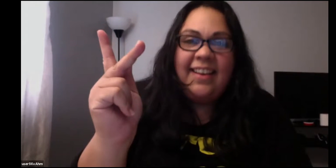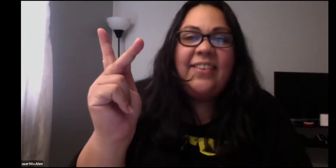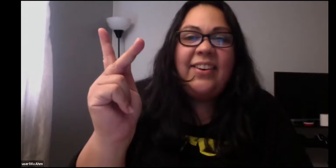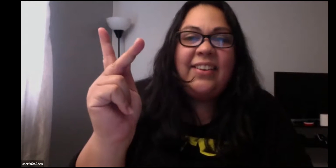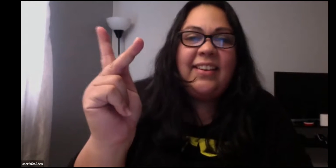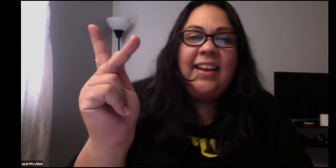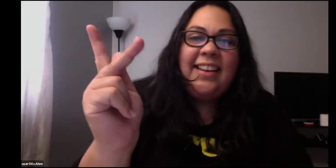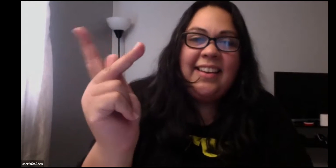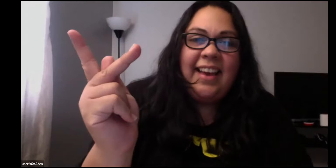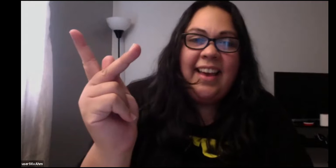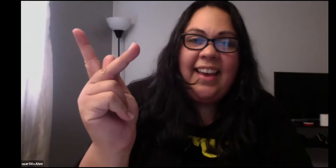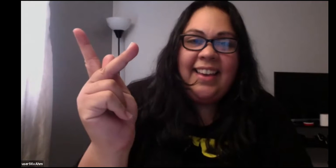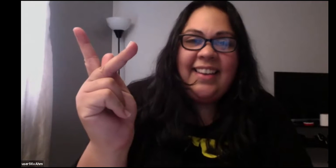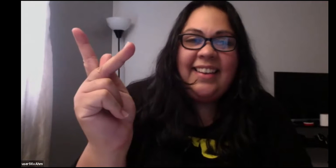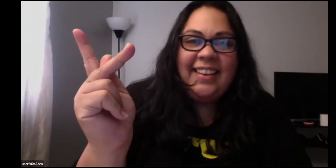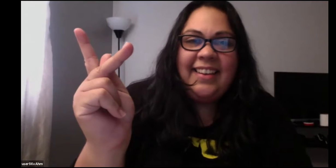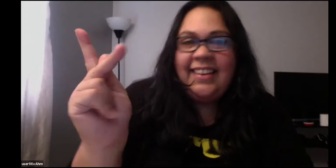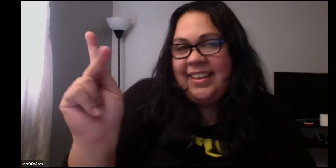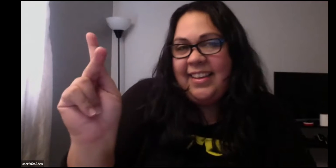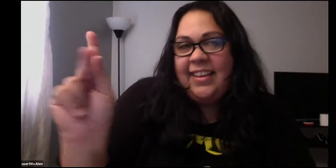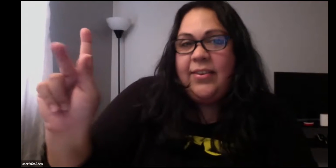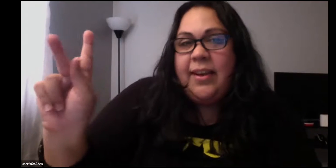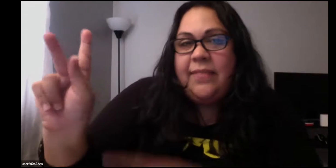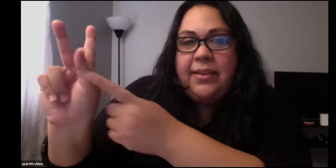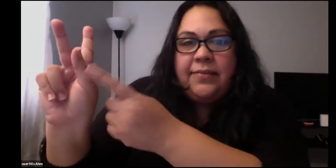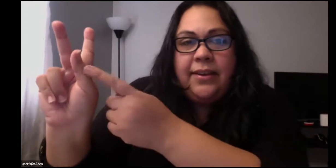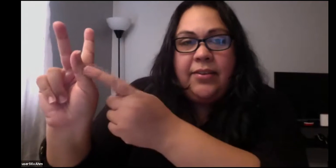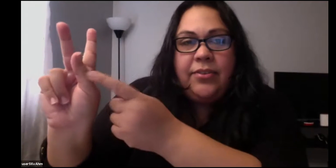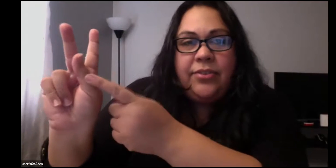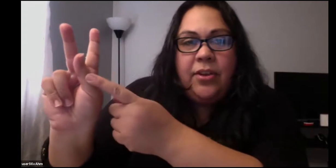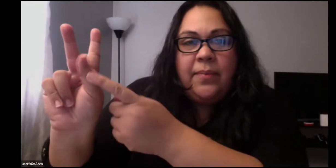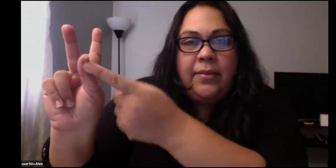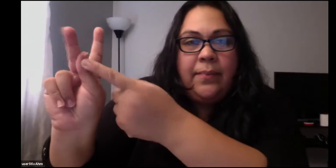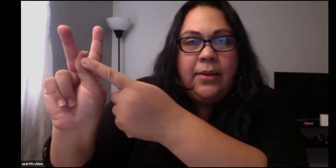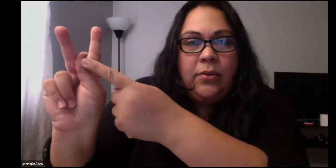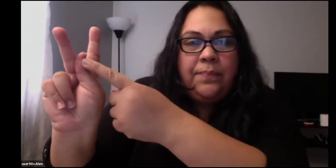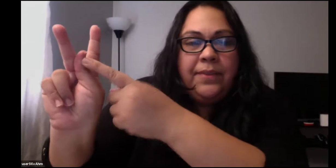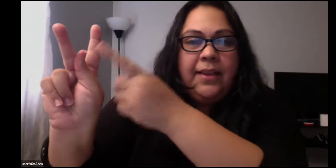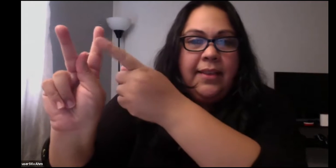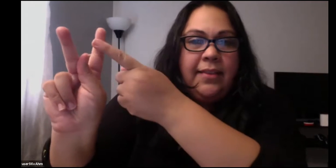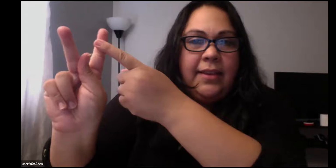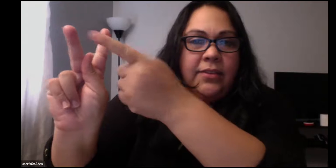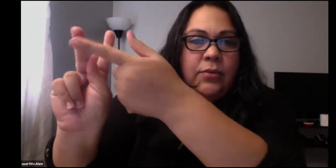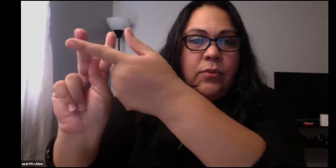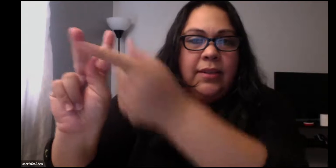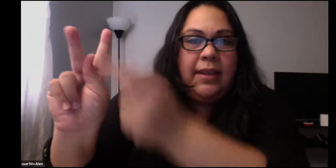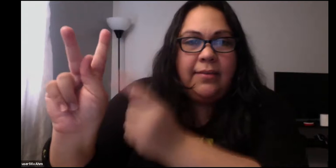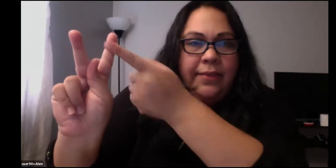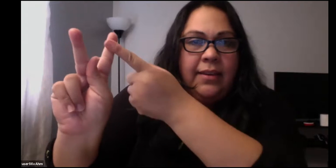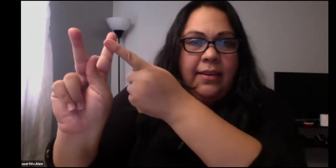Very good. K. You have this finger, your thumb in the middle, and then these two look like a V, but